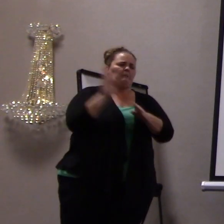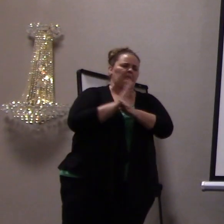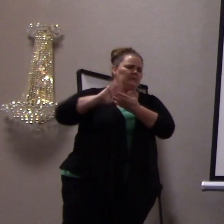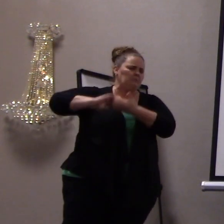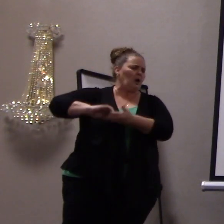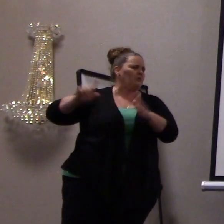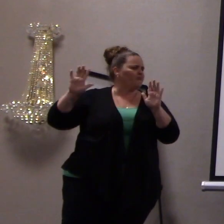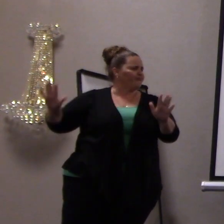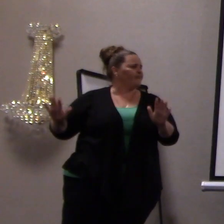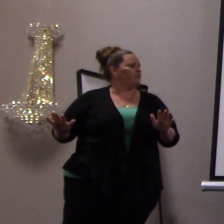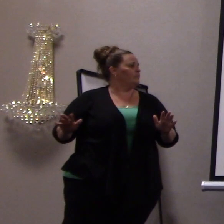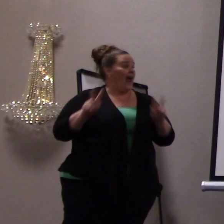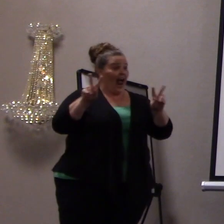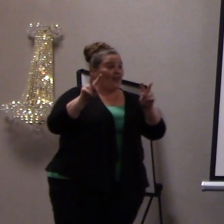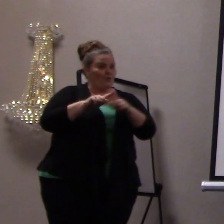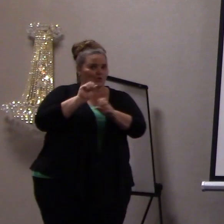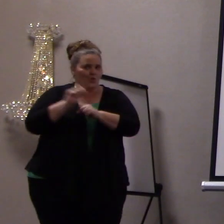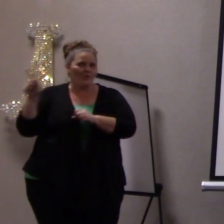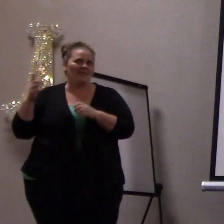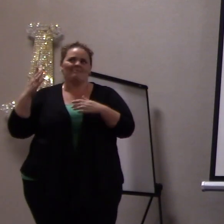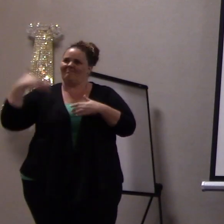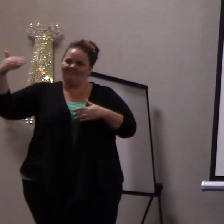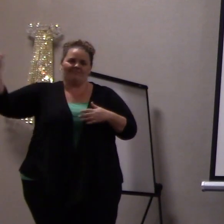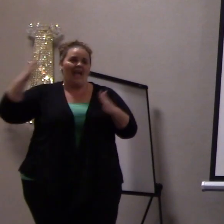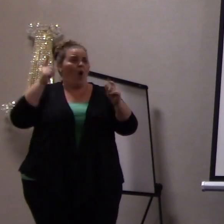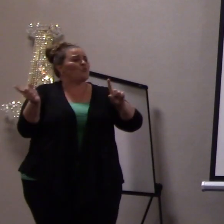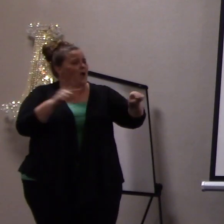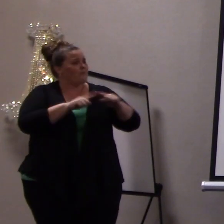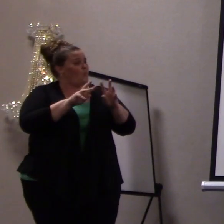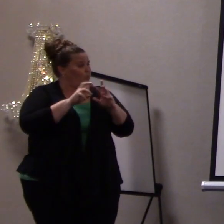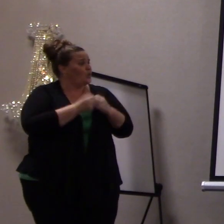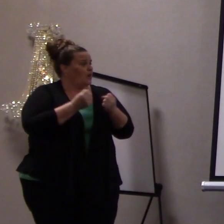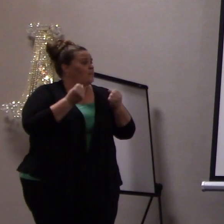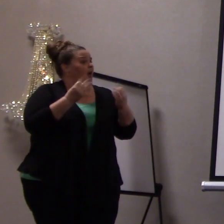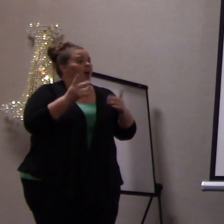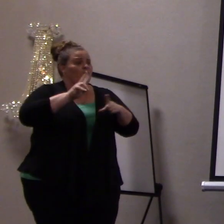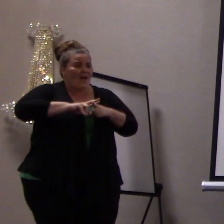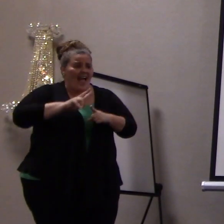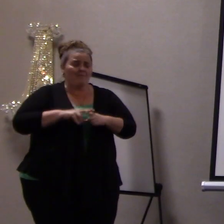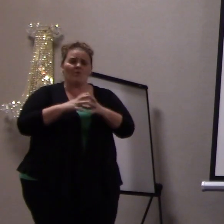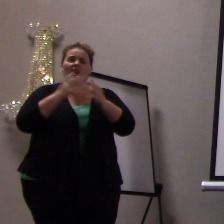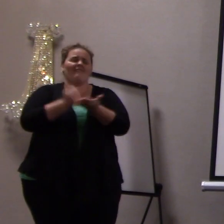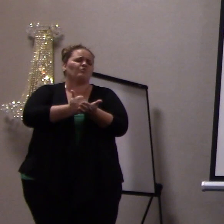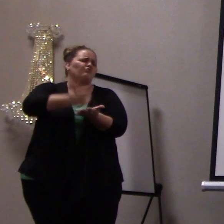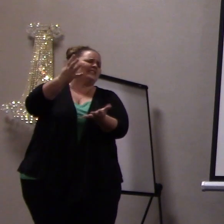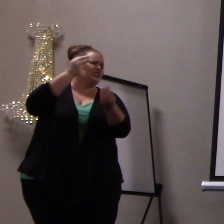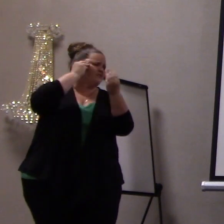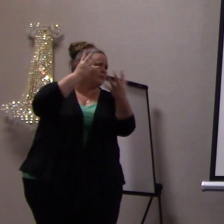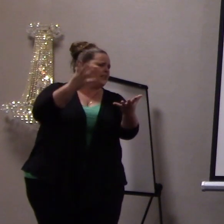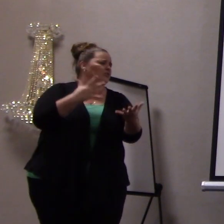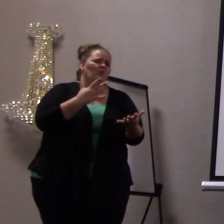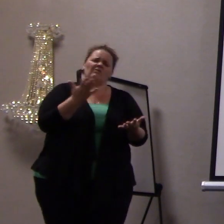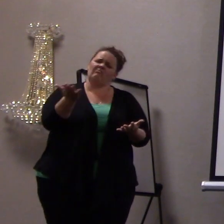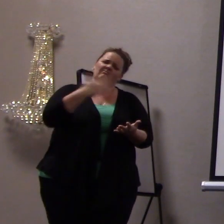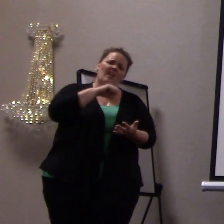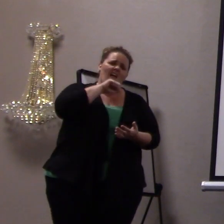partner. I look forward to working with him constantly. I hope you attend the workshop. A lot of vocabulary, a lot of rich information. I would love to have